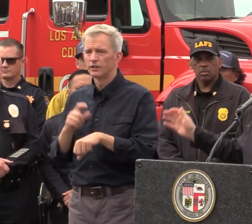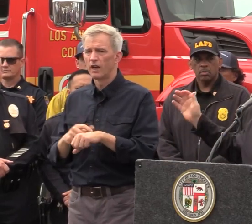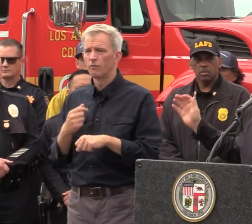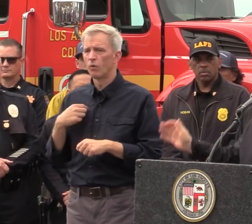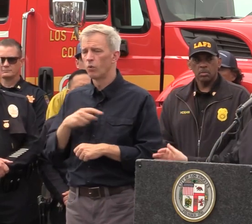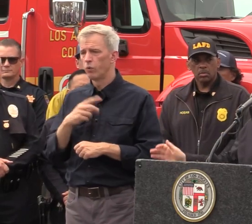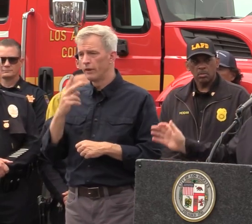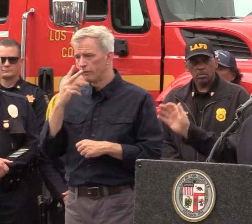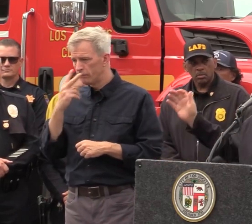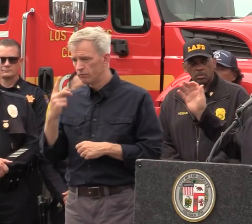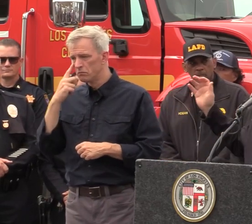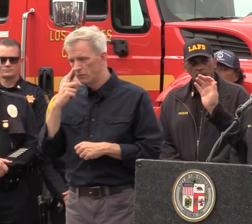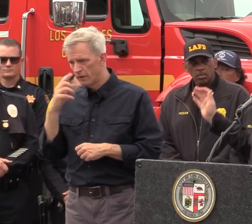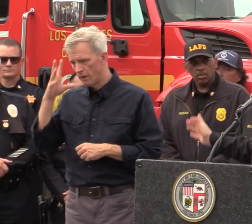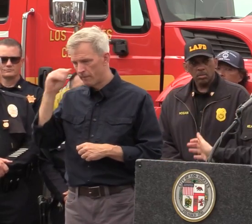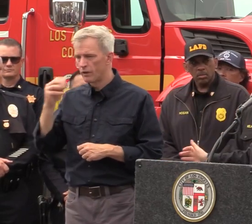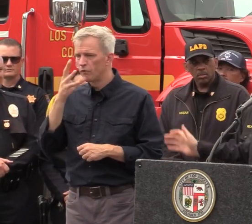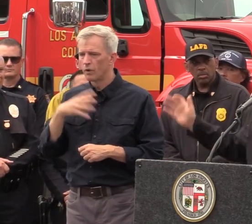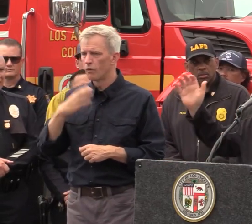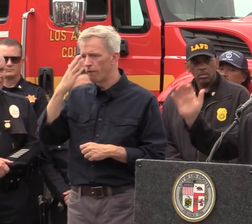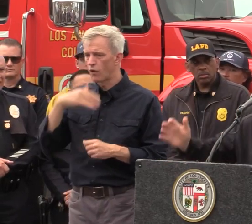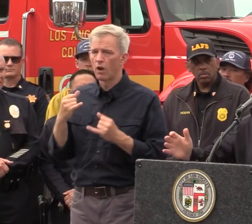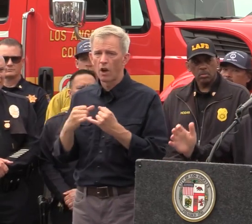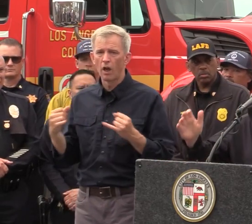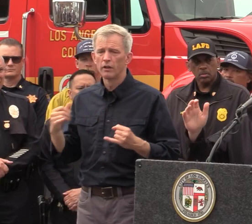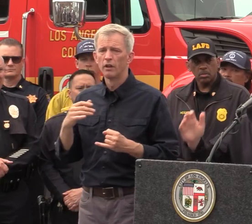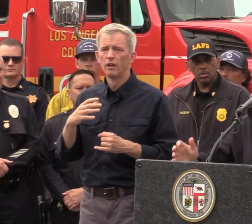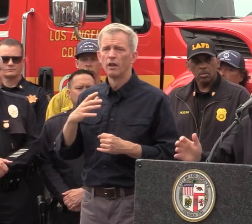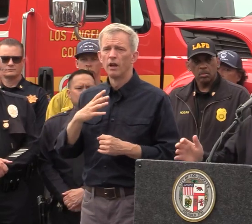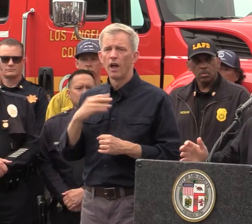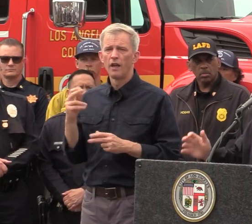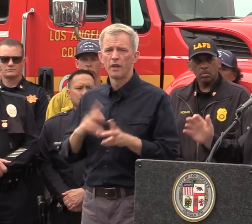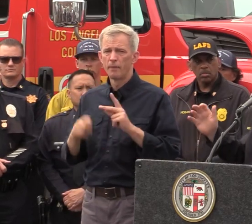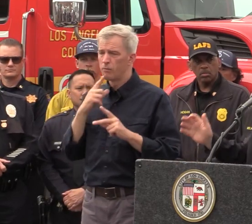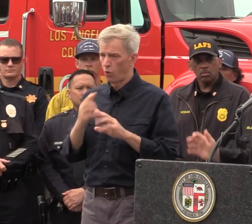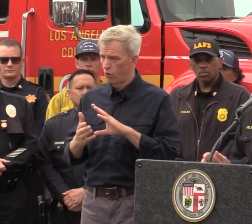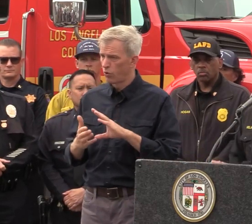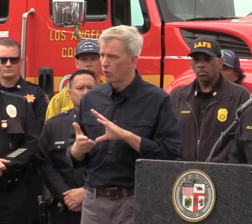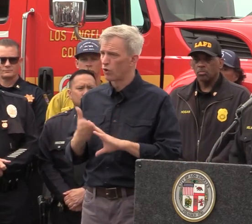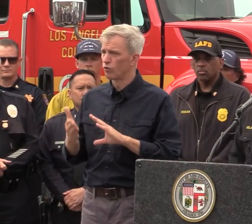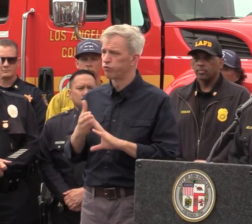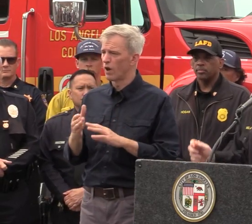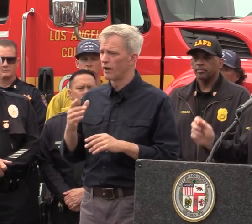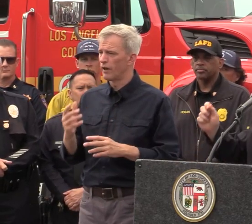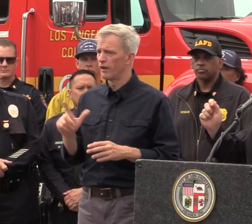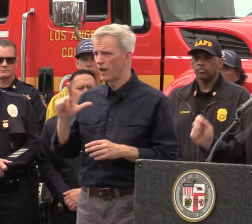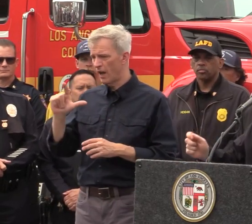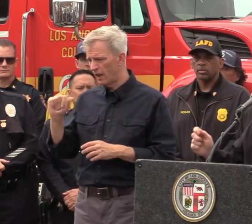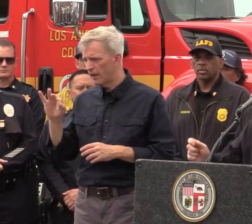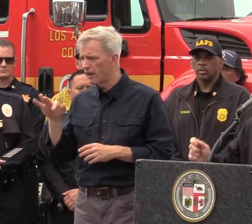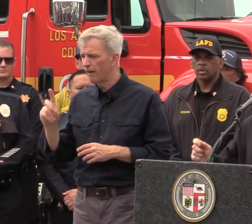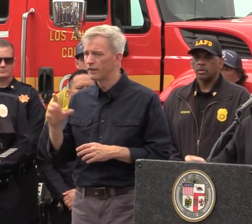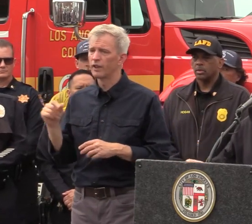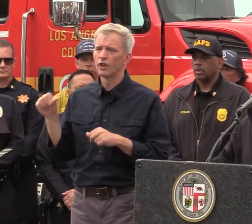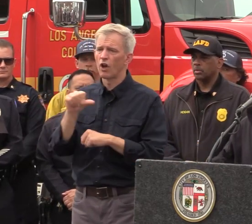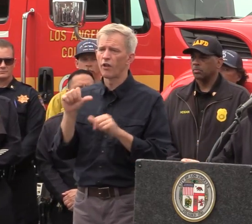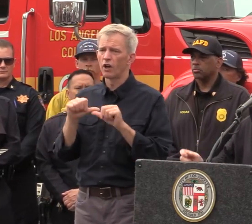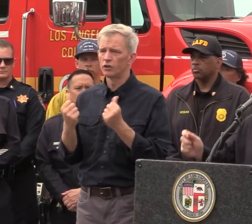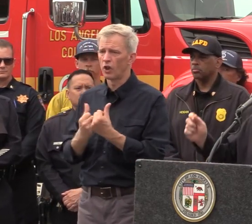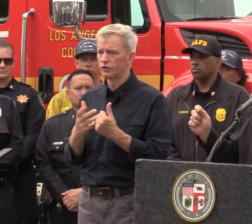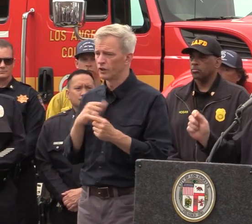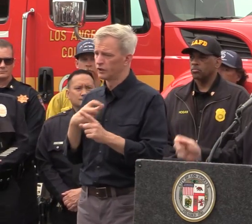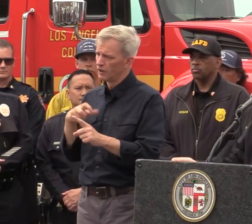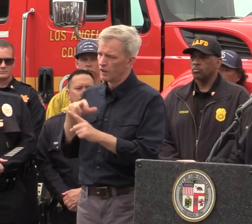the men and the women, the front line and the command of LAFD and sister agencies take to that